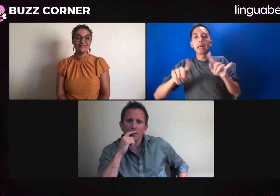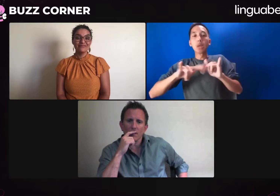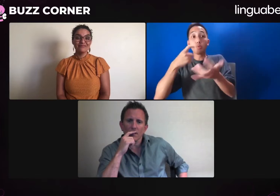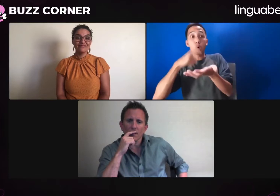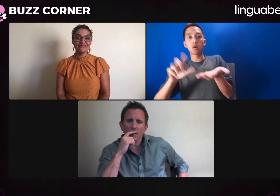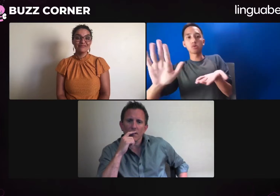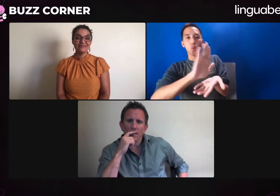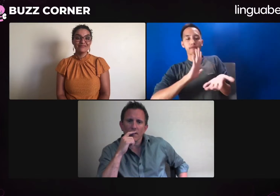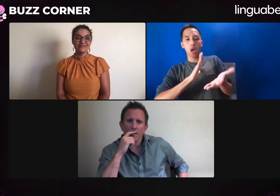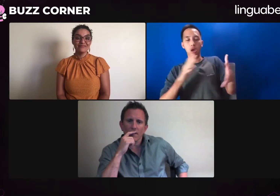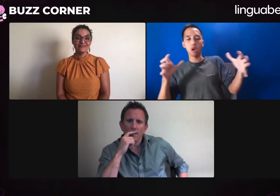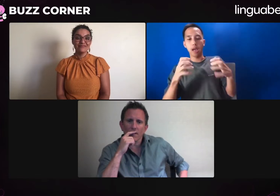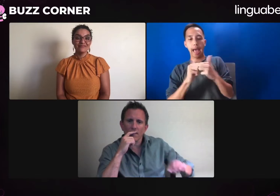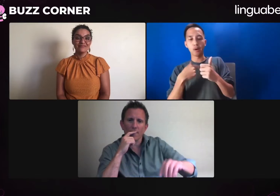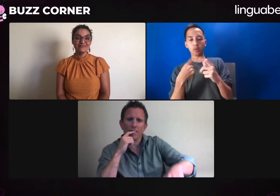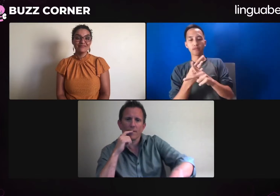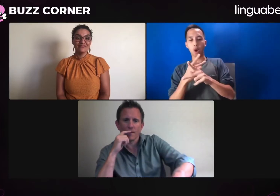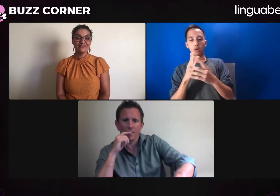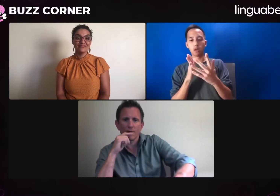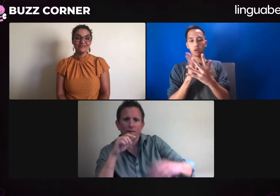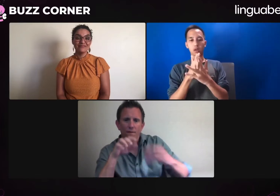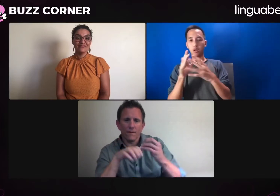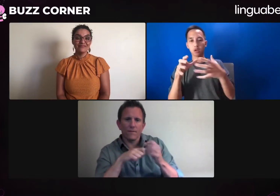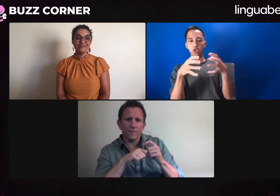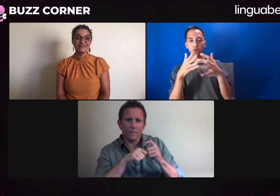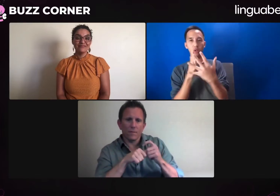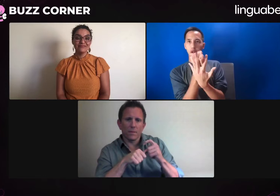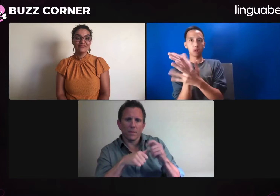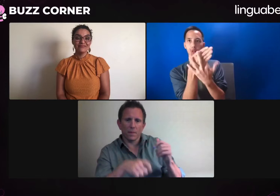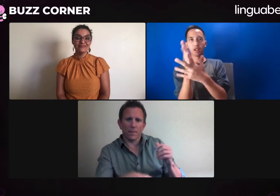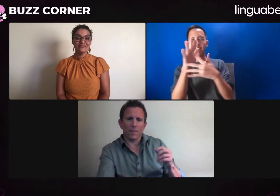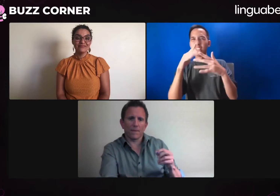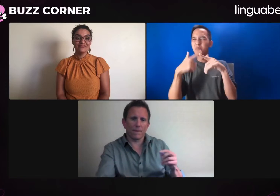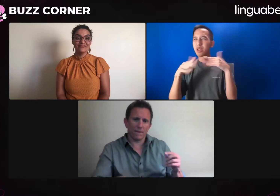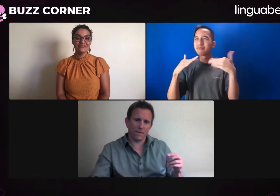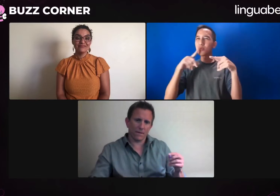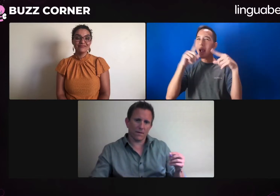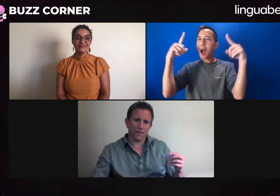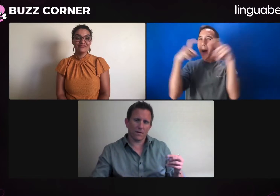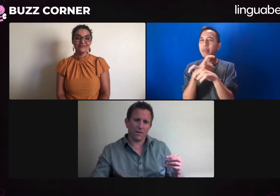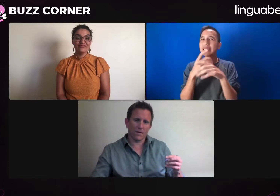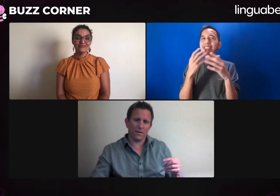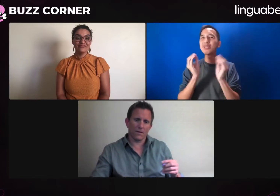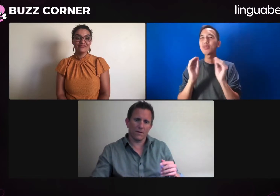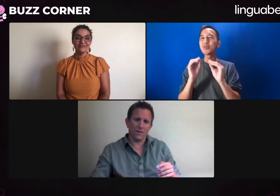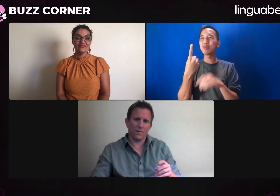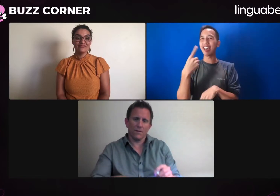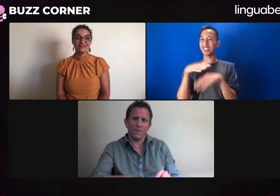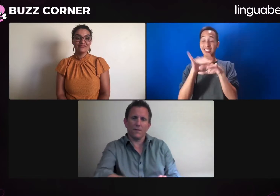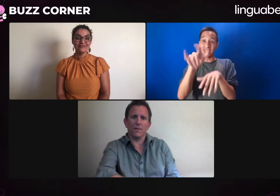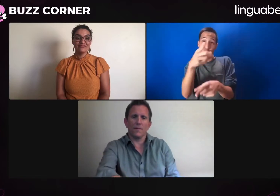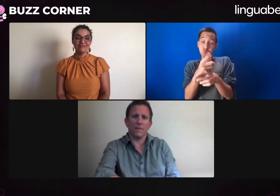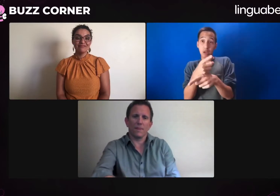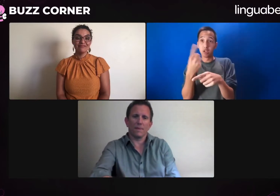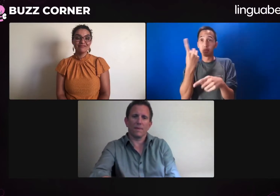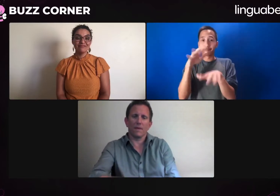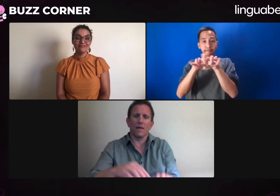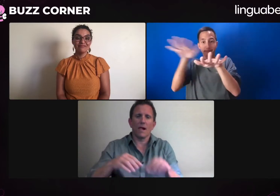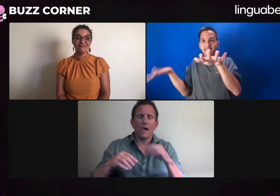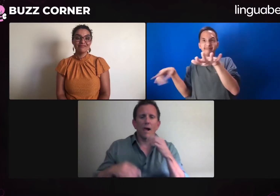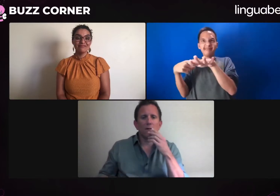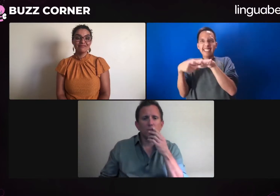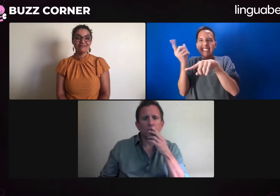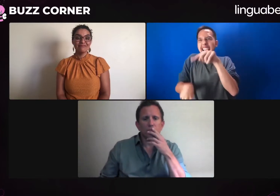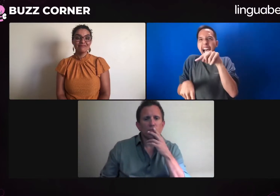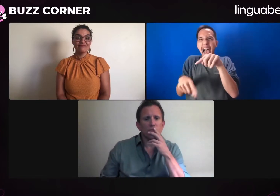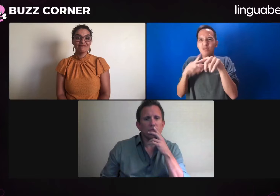to support well-being and healthy discussions, and how do we work together and navigate through all this? And it is extremely complex.